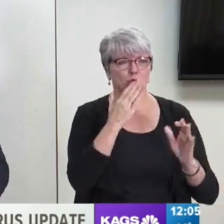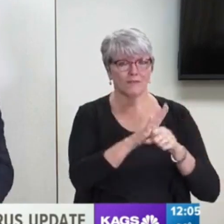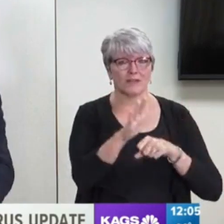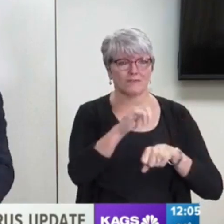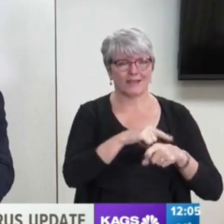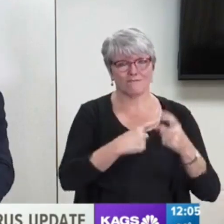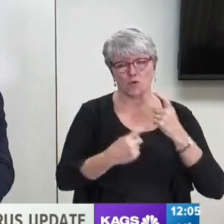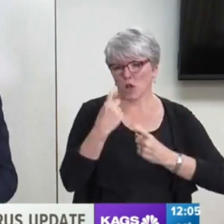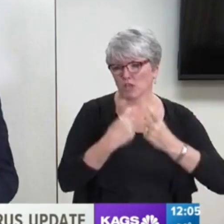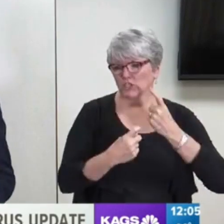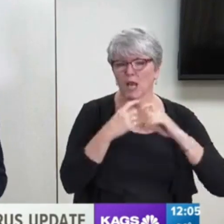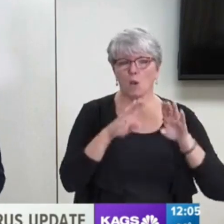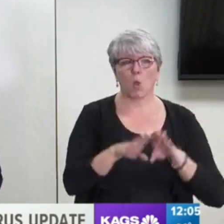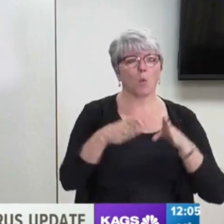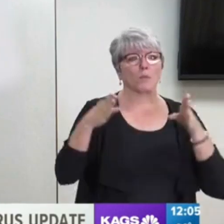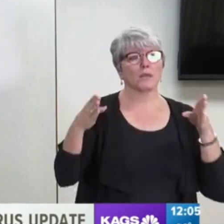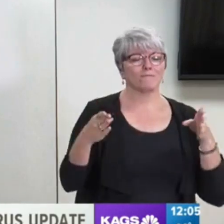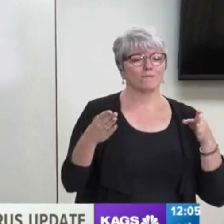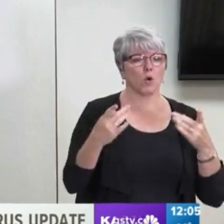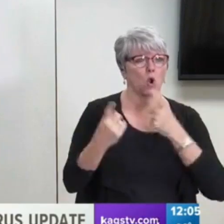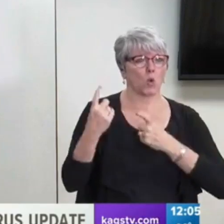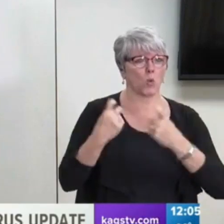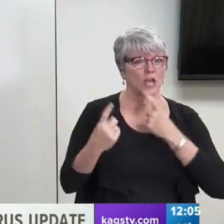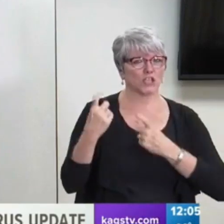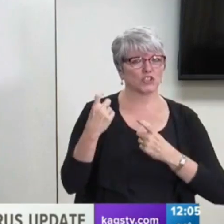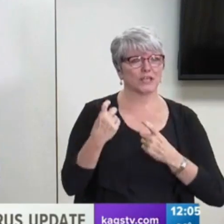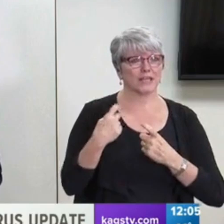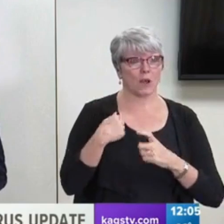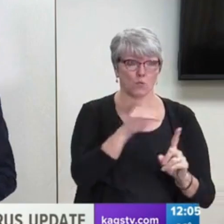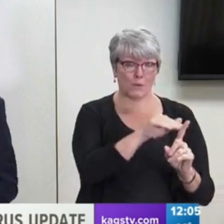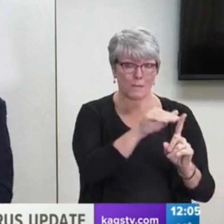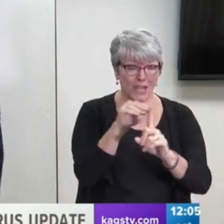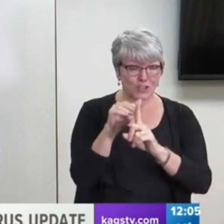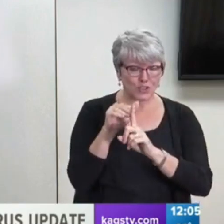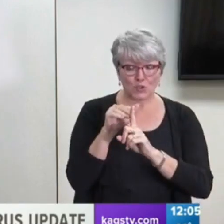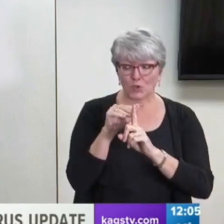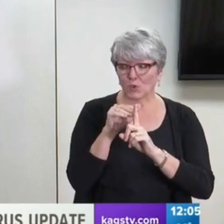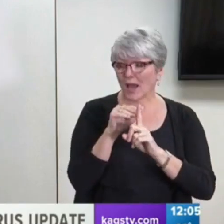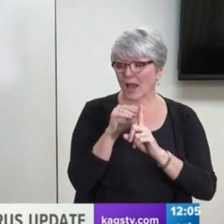time for questions. I'll open this up, and I'll remind you that